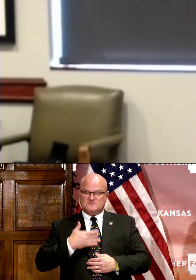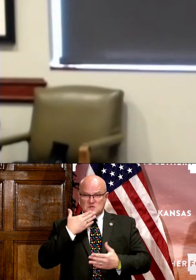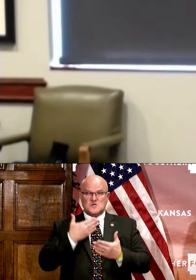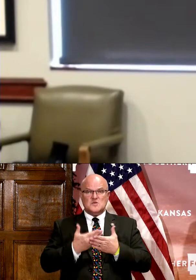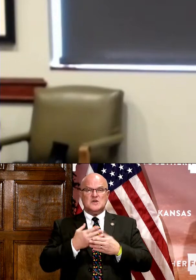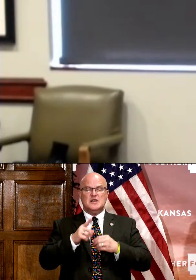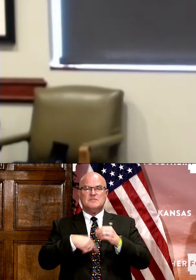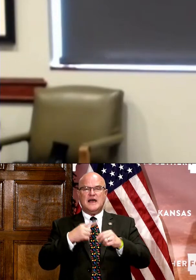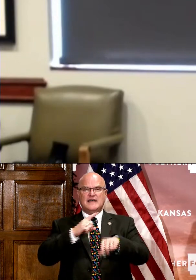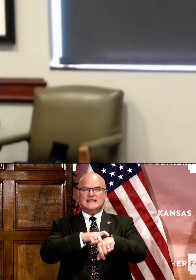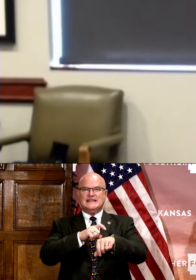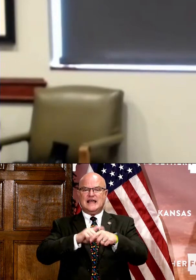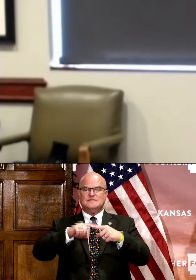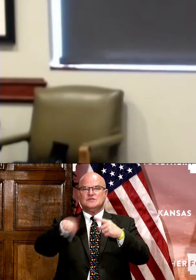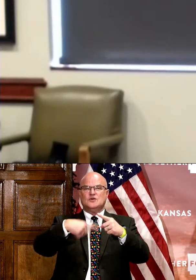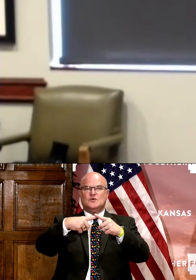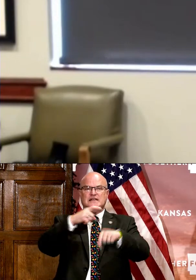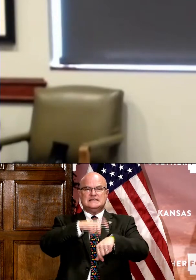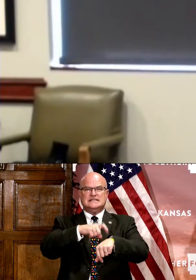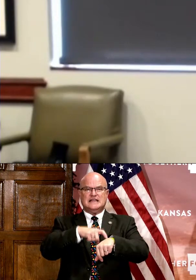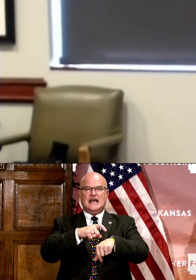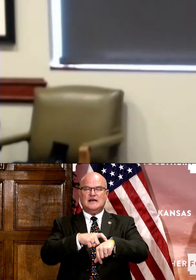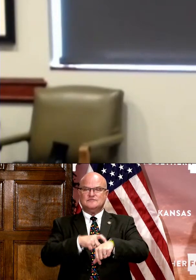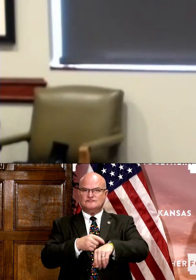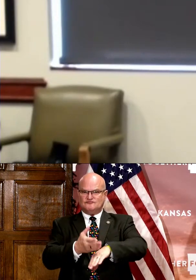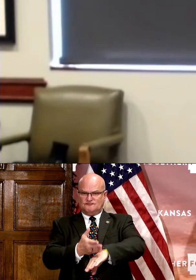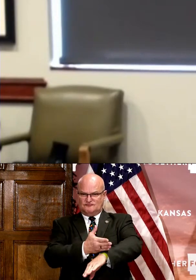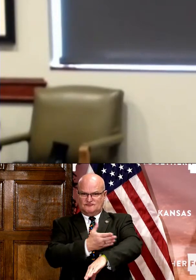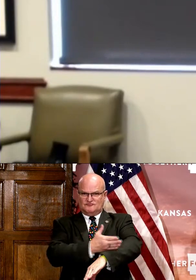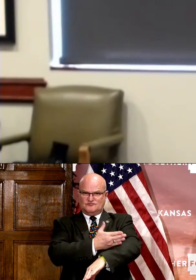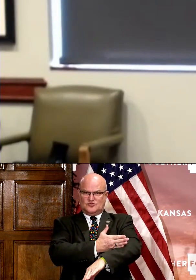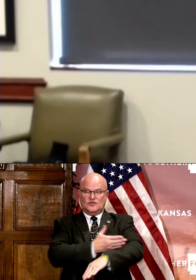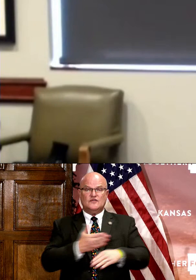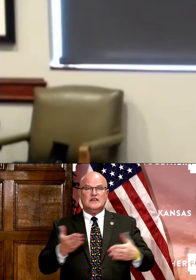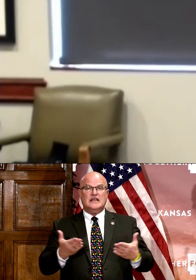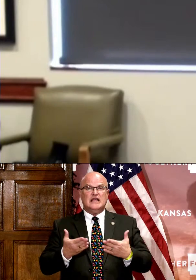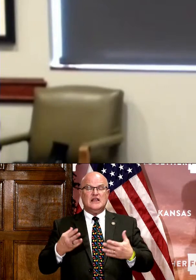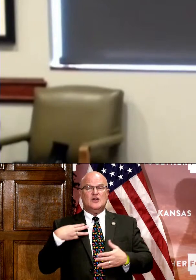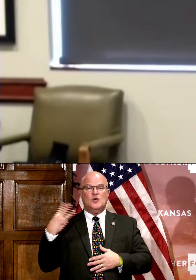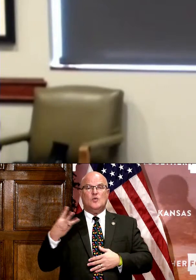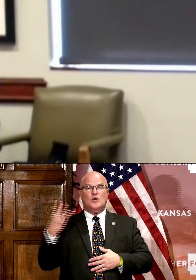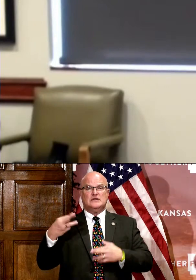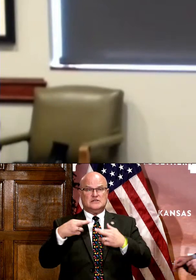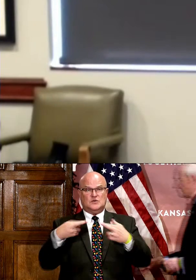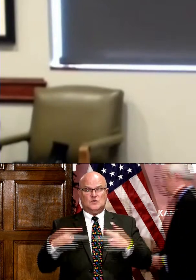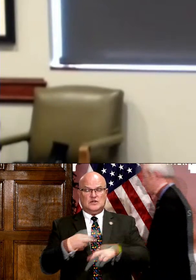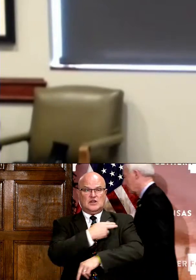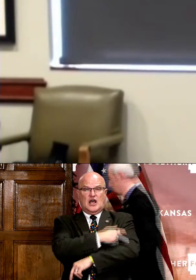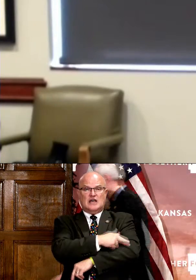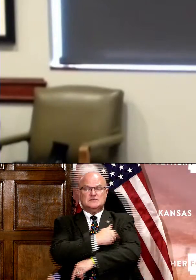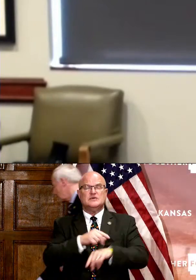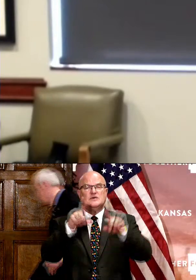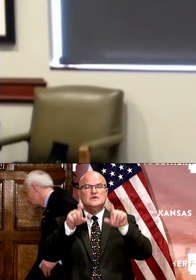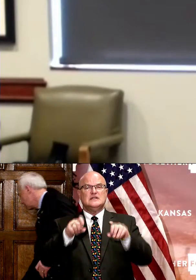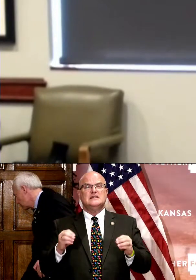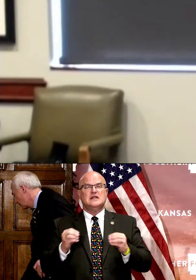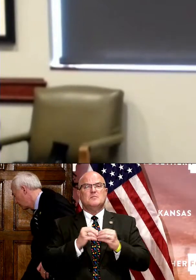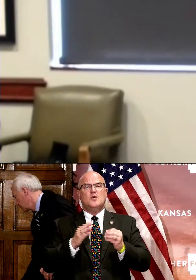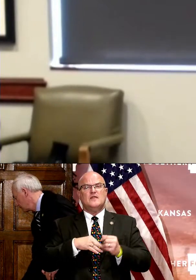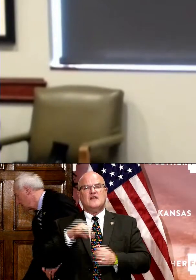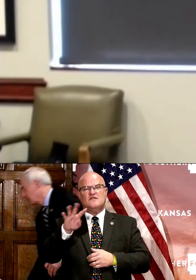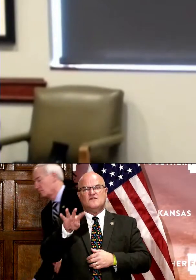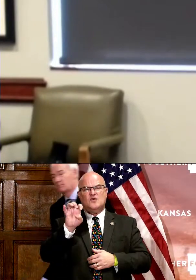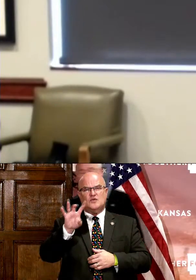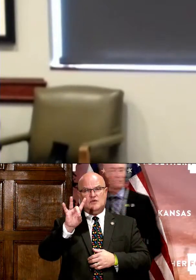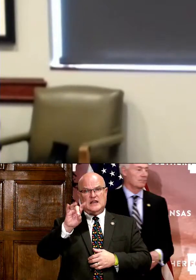turnaround times have greatly improved. Here at Washington Regional yesterday, we tested over